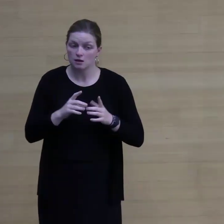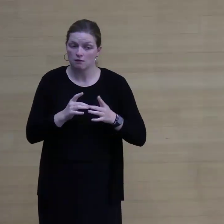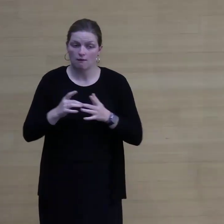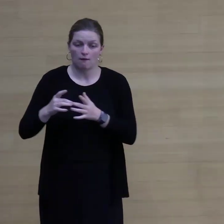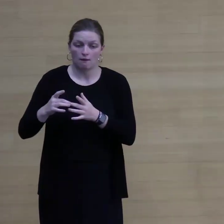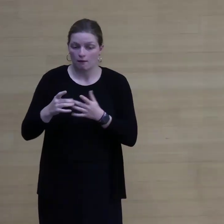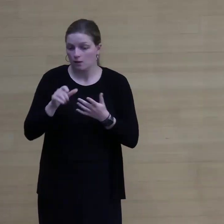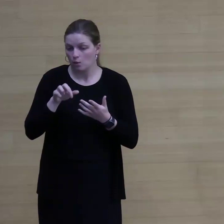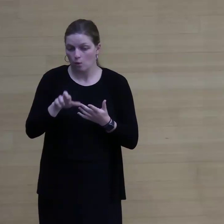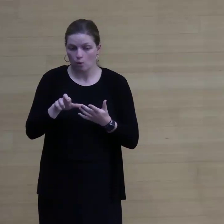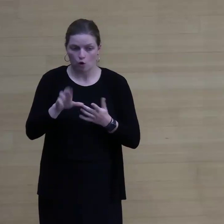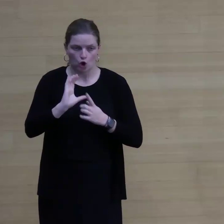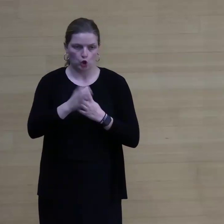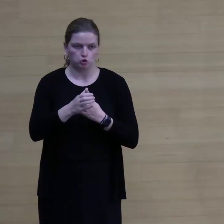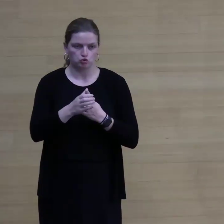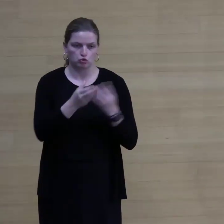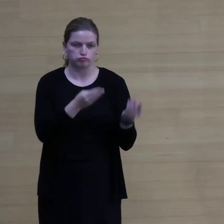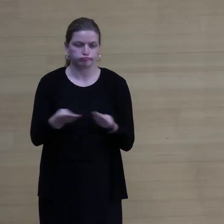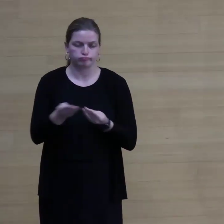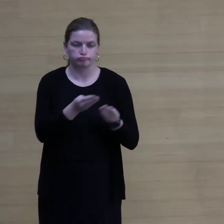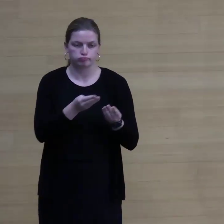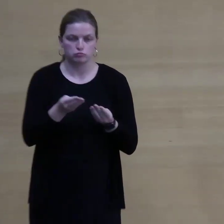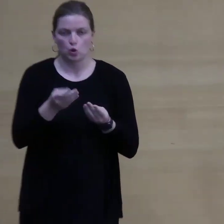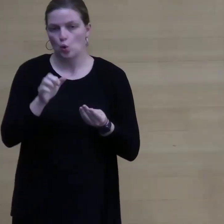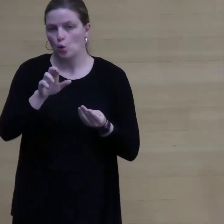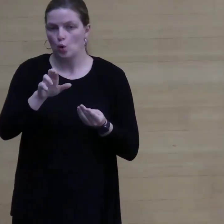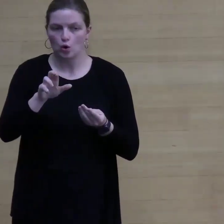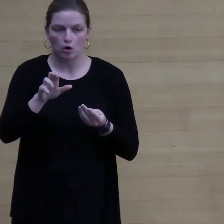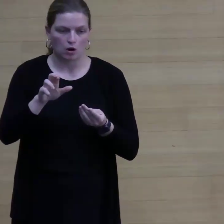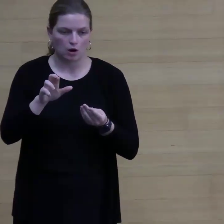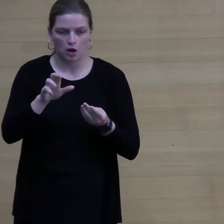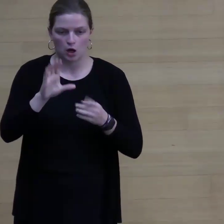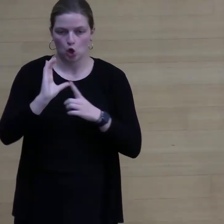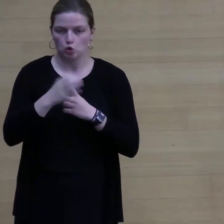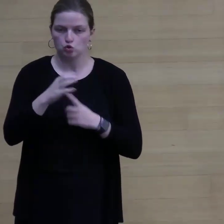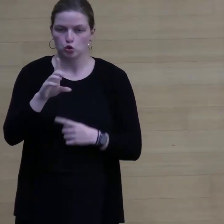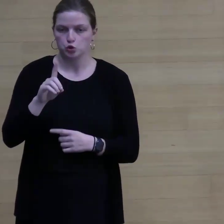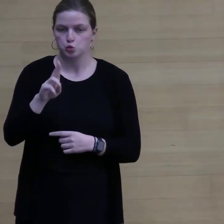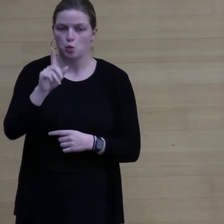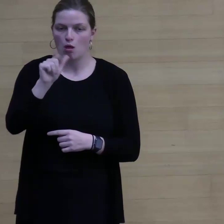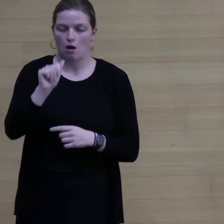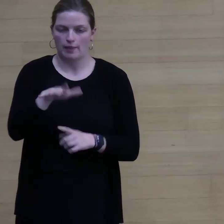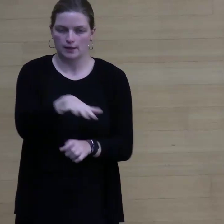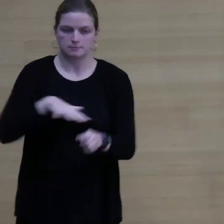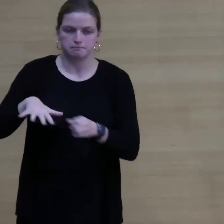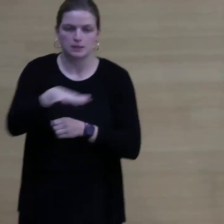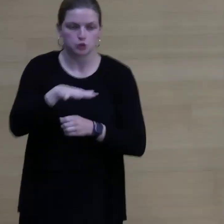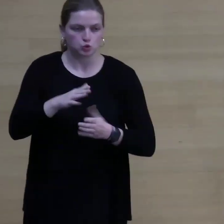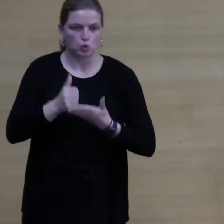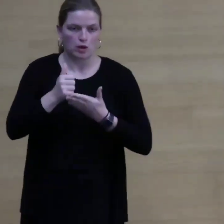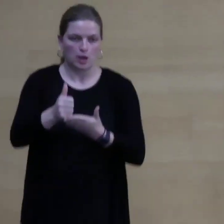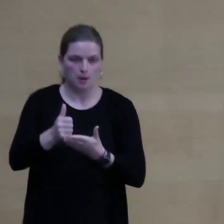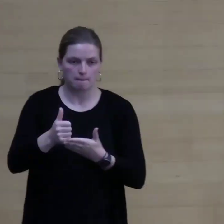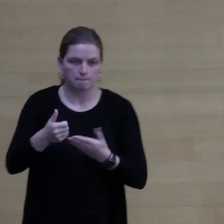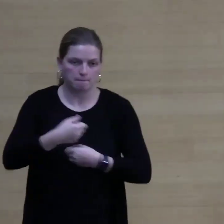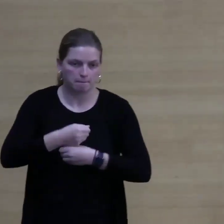like a cultural broker or a cultural doula in the space to help create a space to at